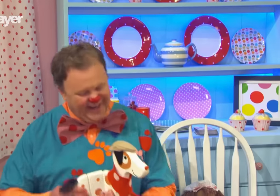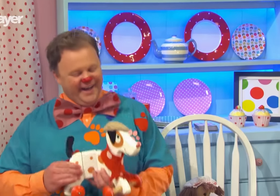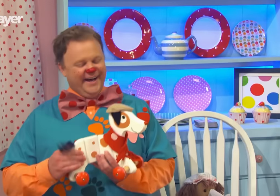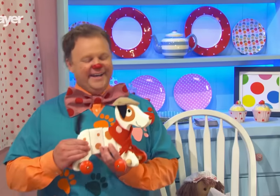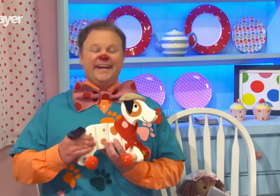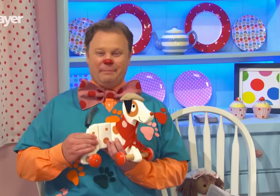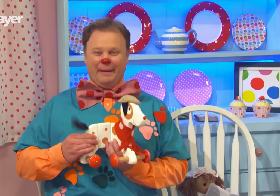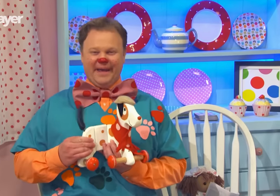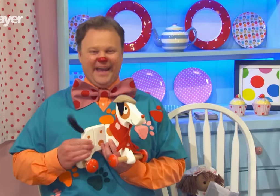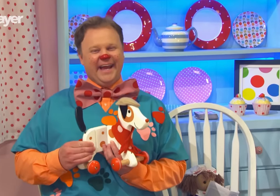Good puppy.